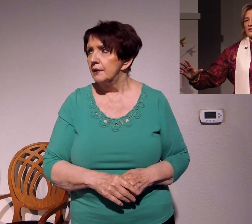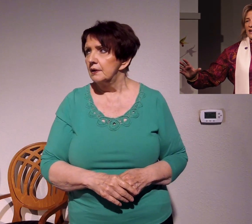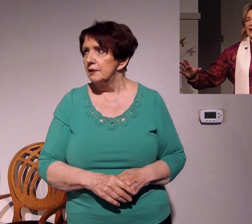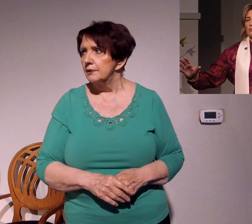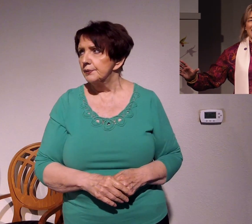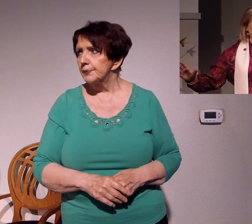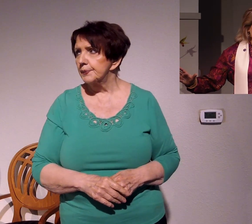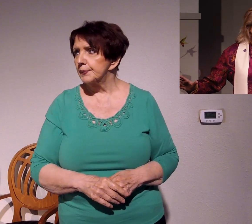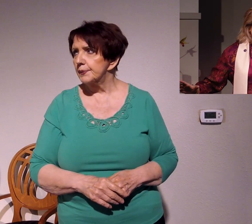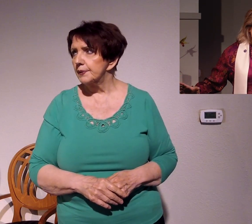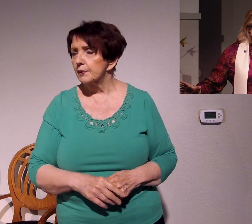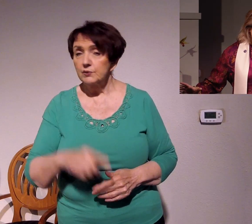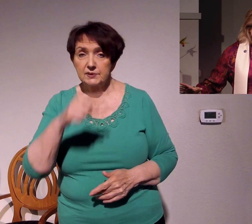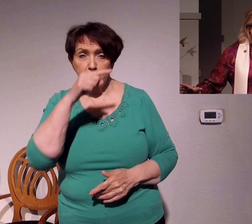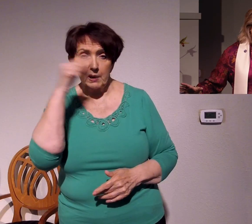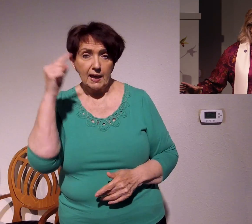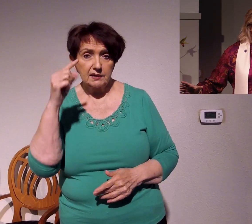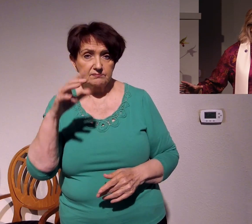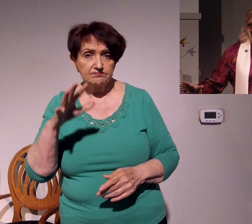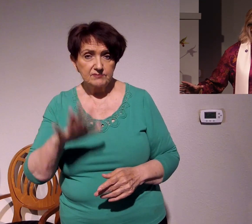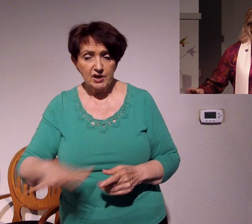it was a black neighborhood.